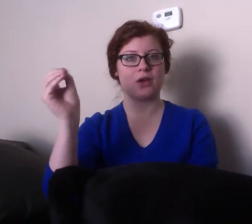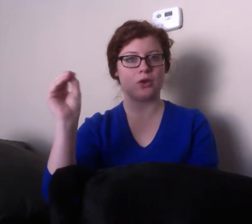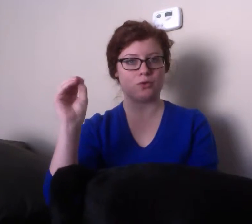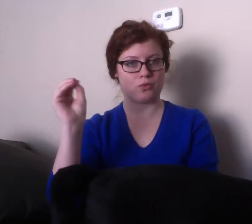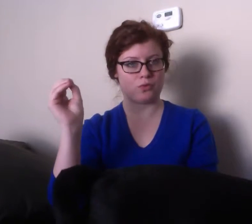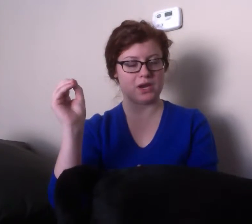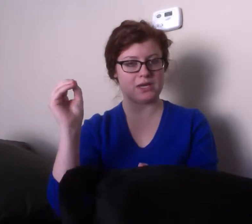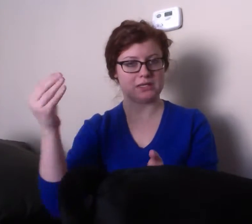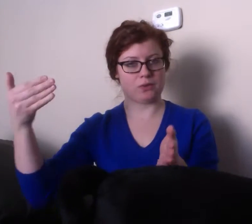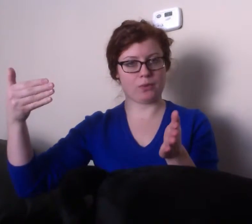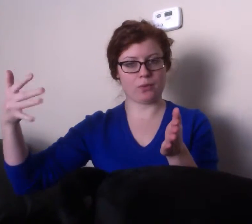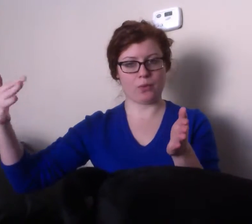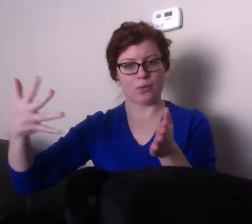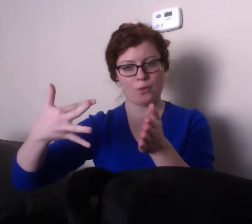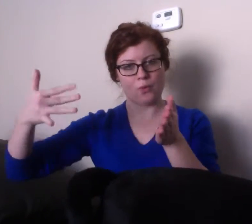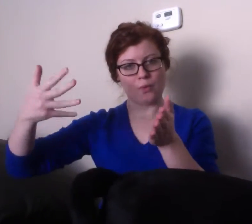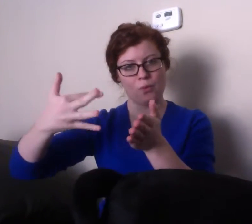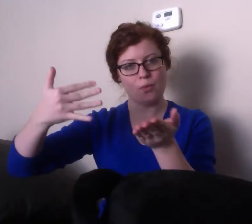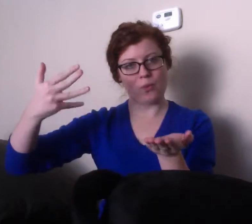One can sail all day beautifully that way.